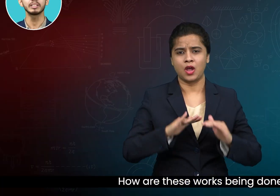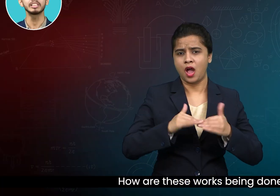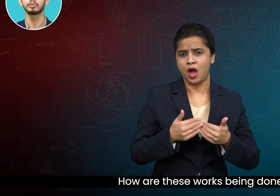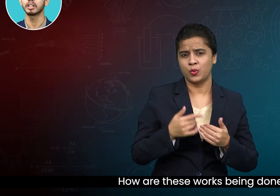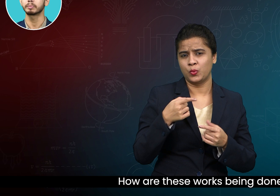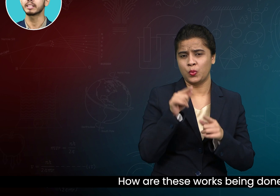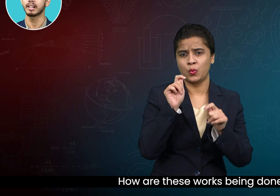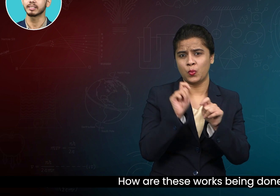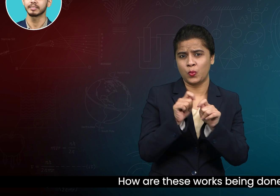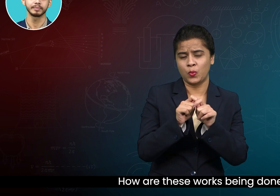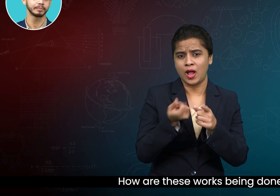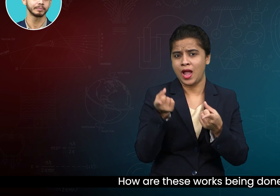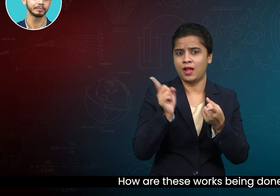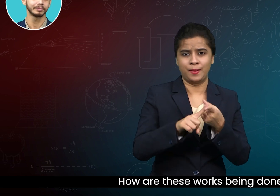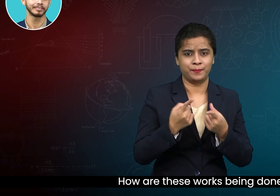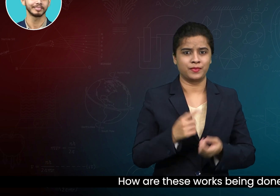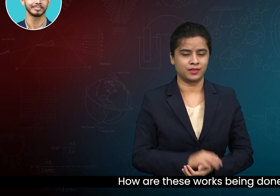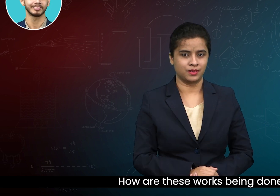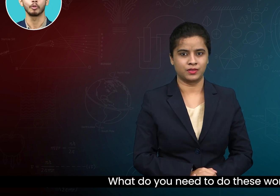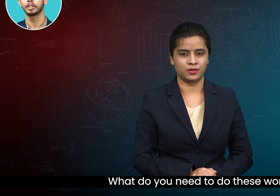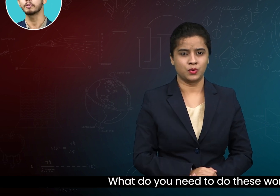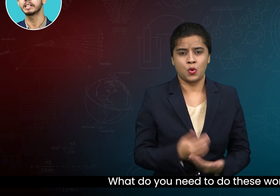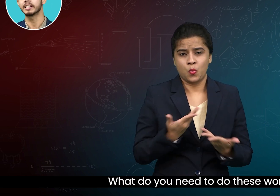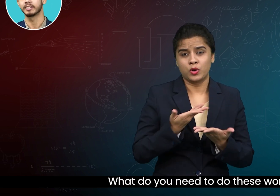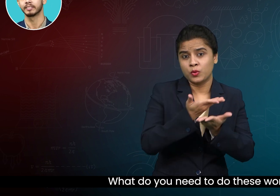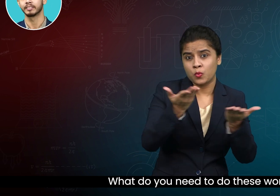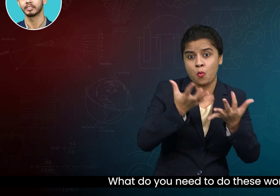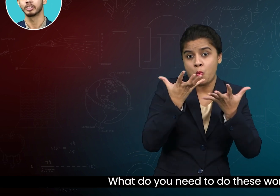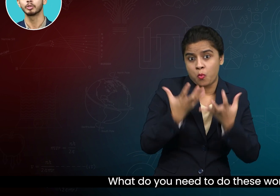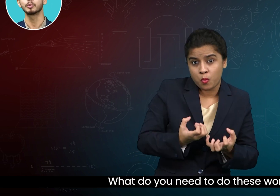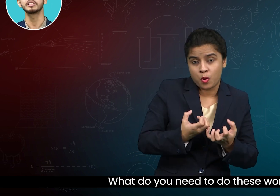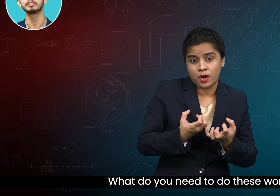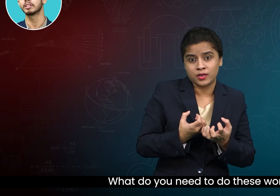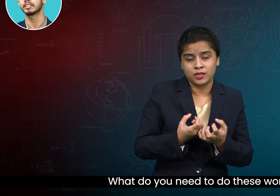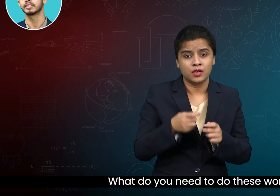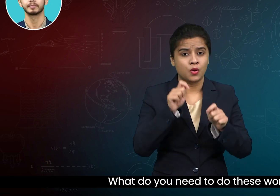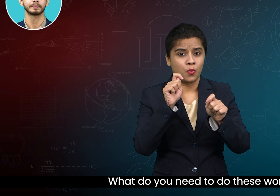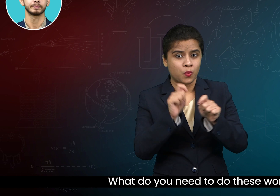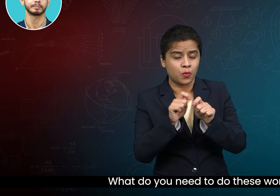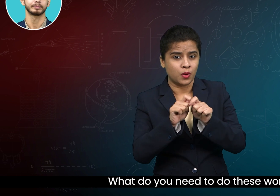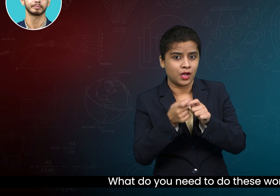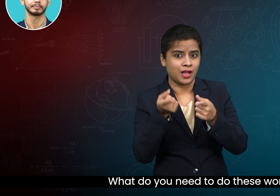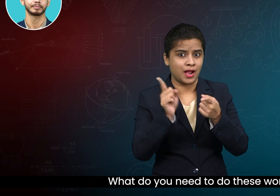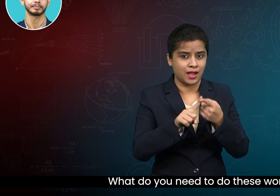How are these works being done? What do you need to do these works?